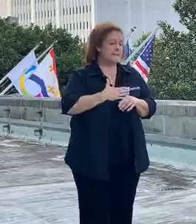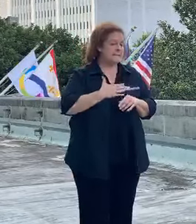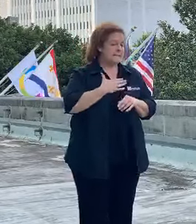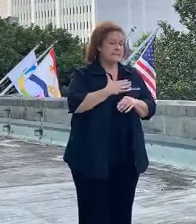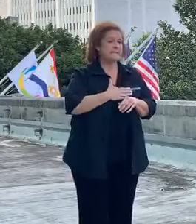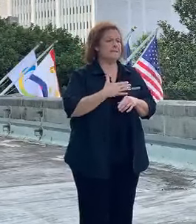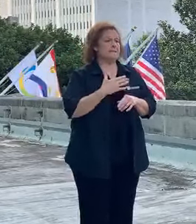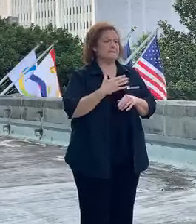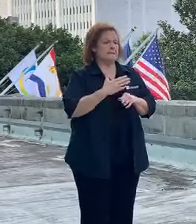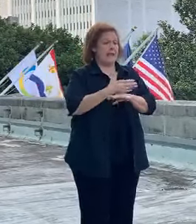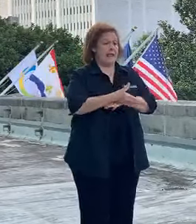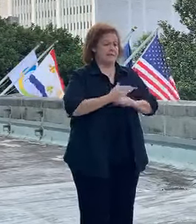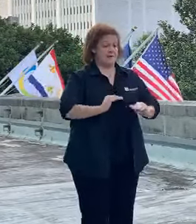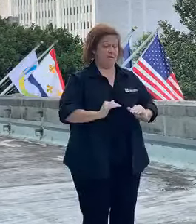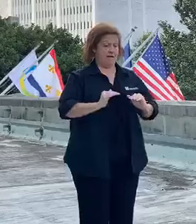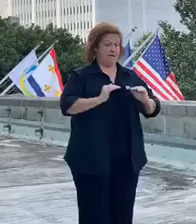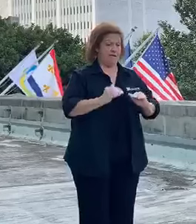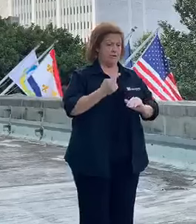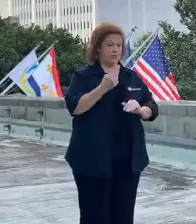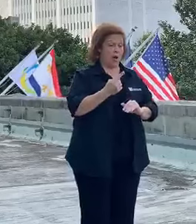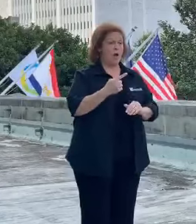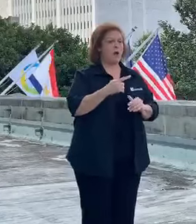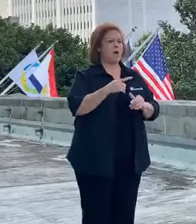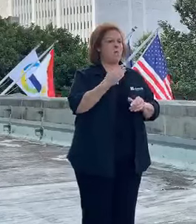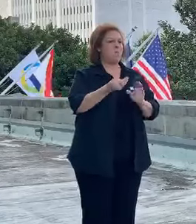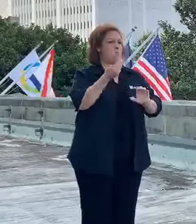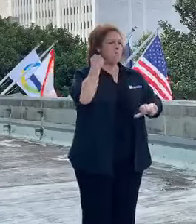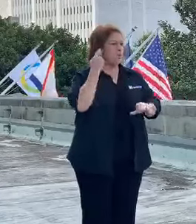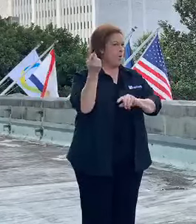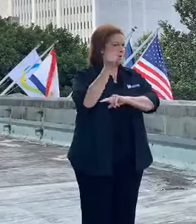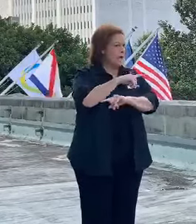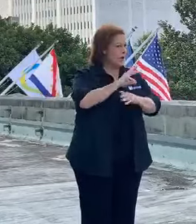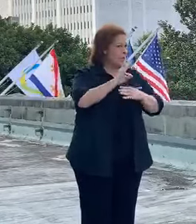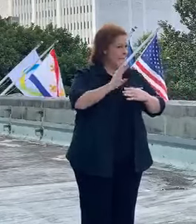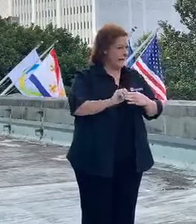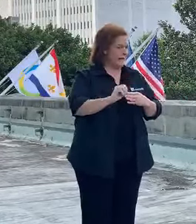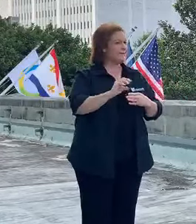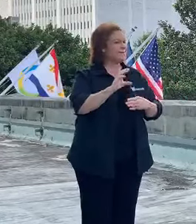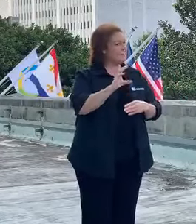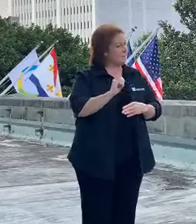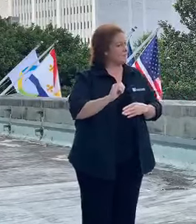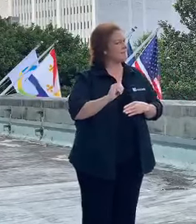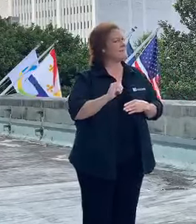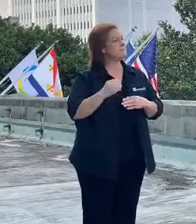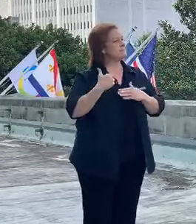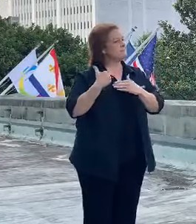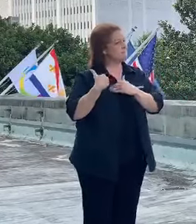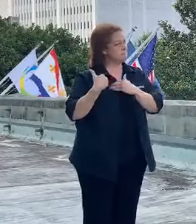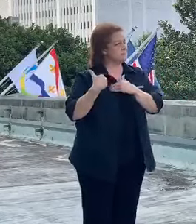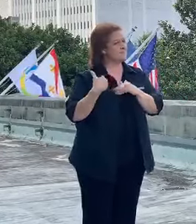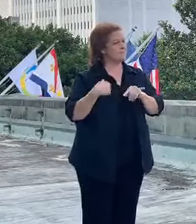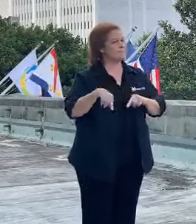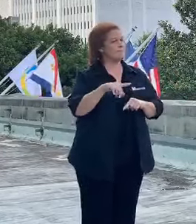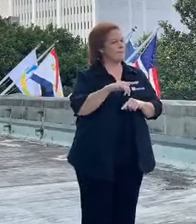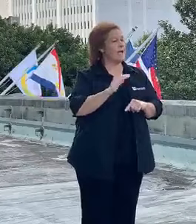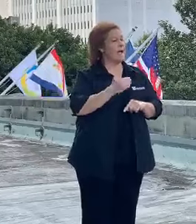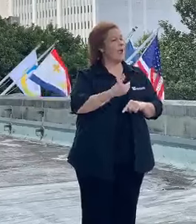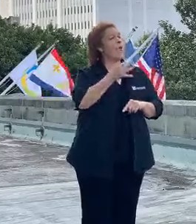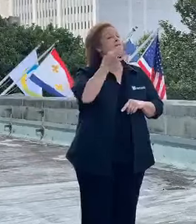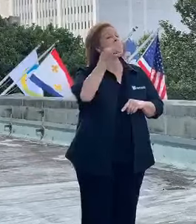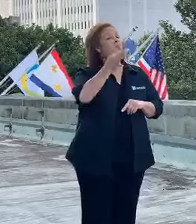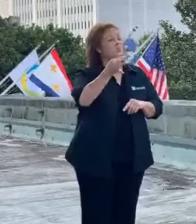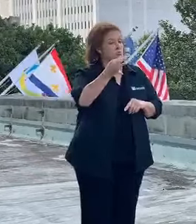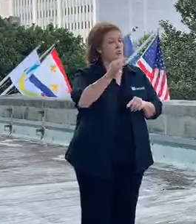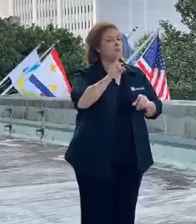after Phase 1, we're going to have Memorial Day weekend. Please be responsible. Our future depends on all of